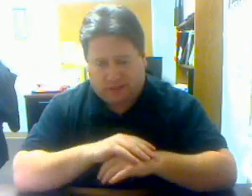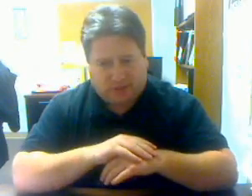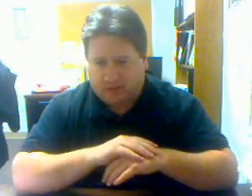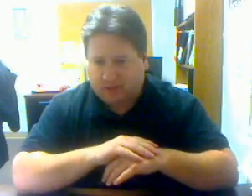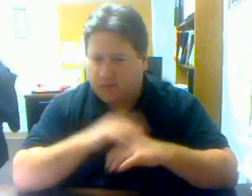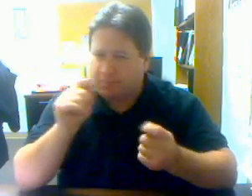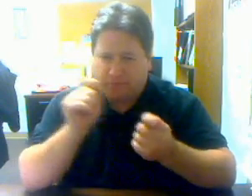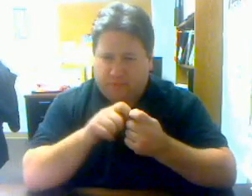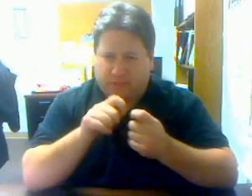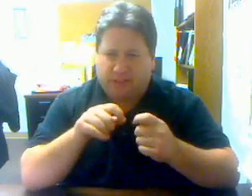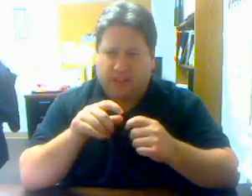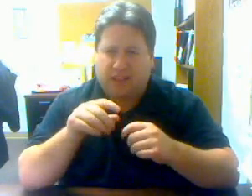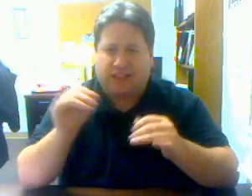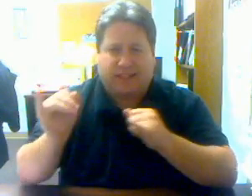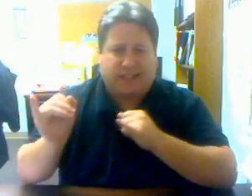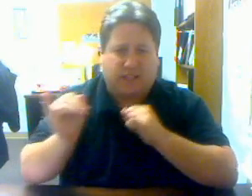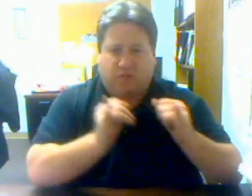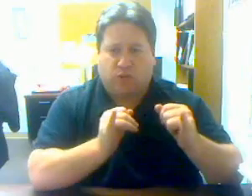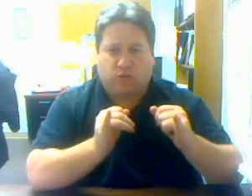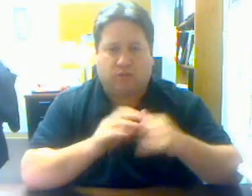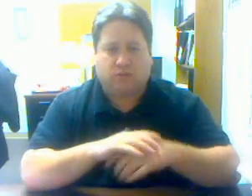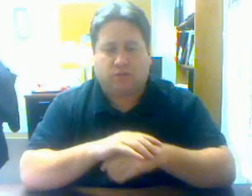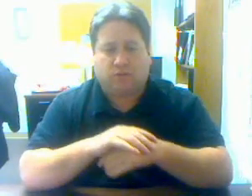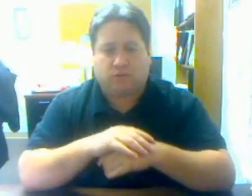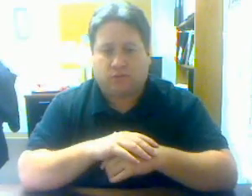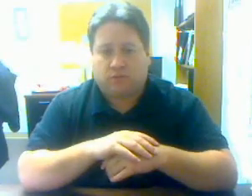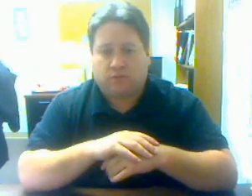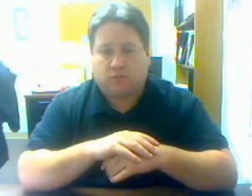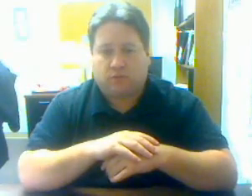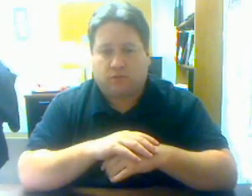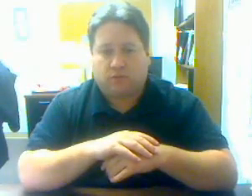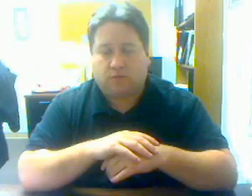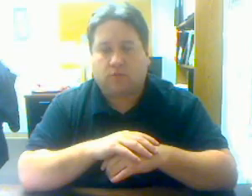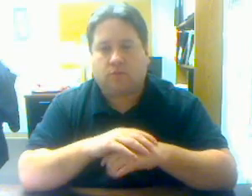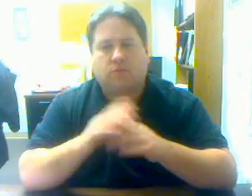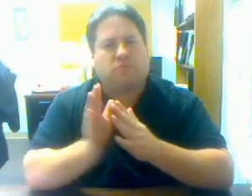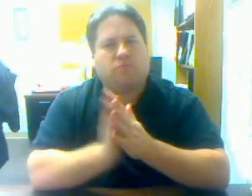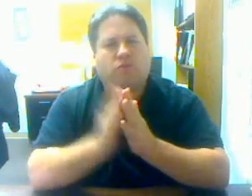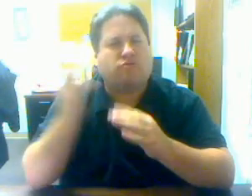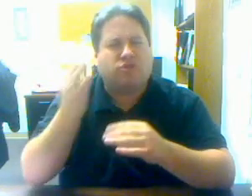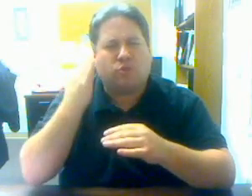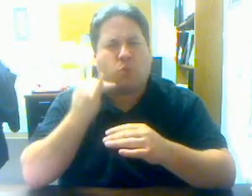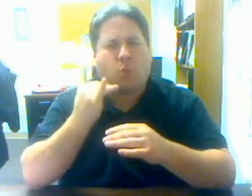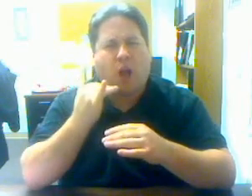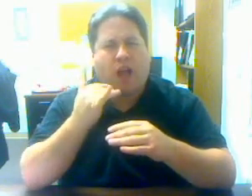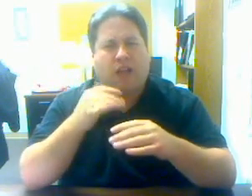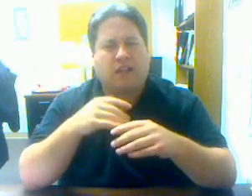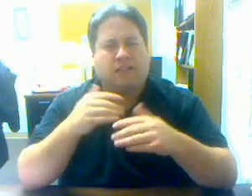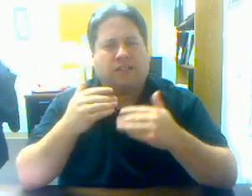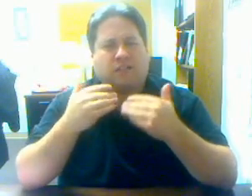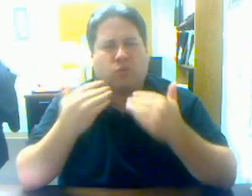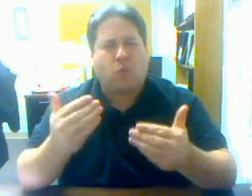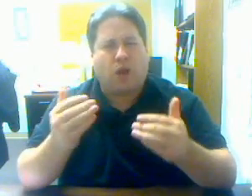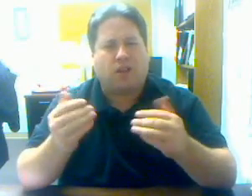We deal with probably four functions of behavior. The first one being attention. Okay, many of us might, on a Friday night, might